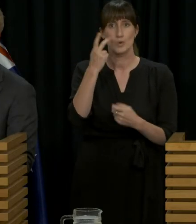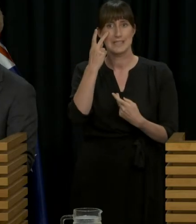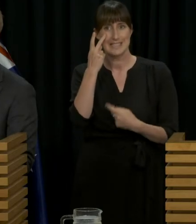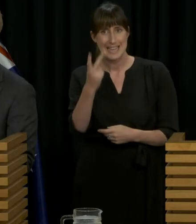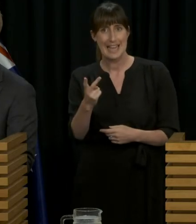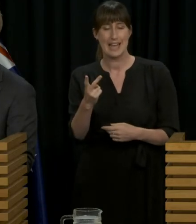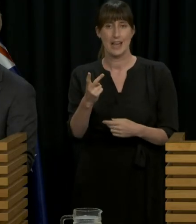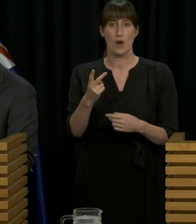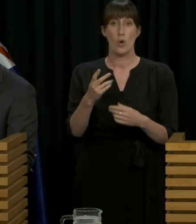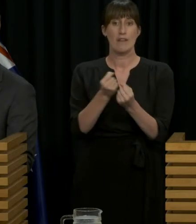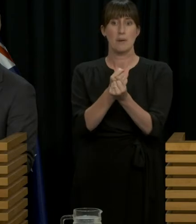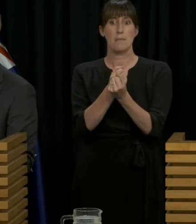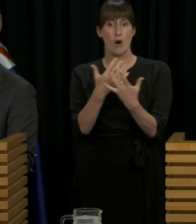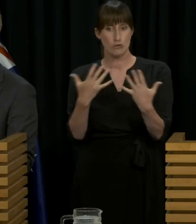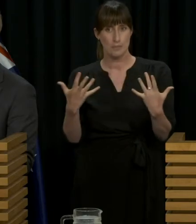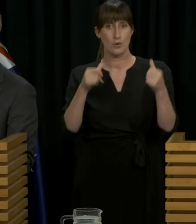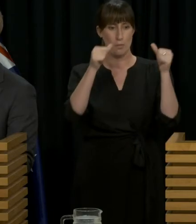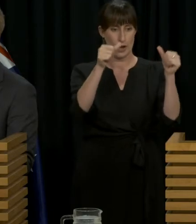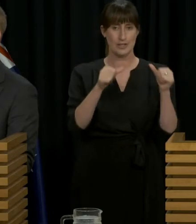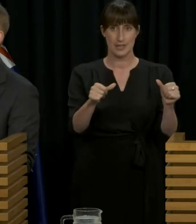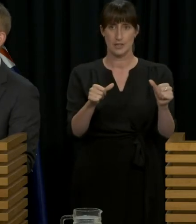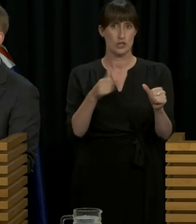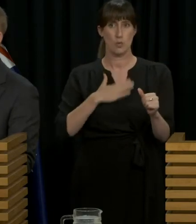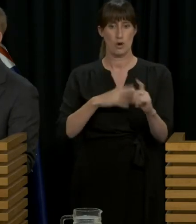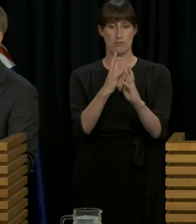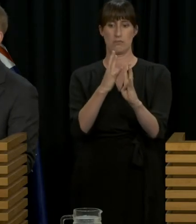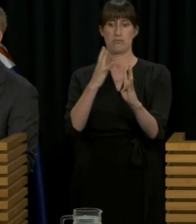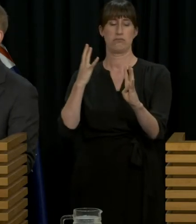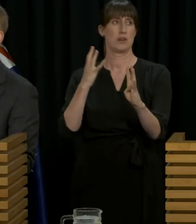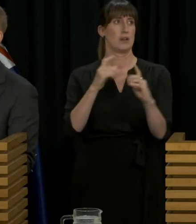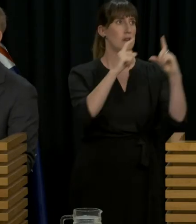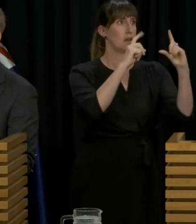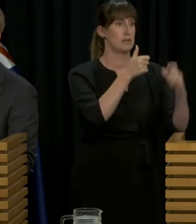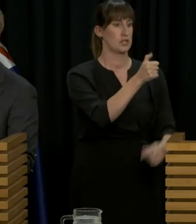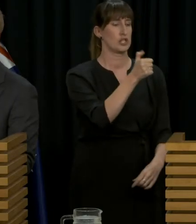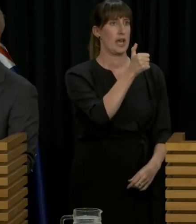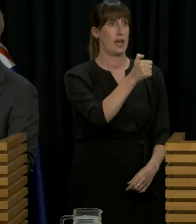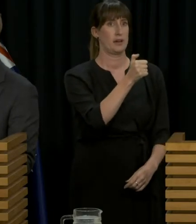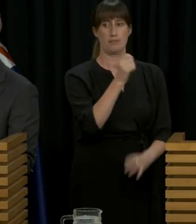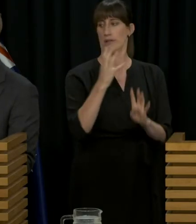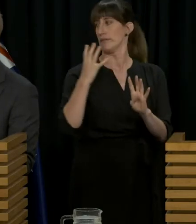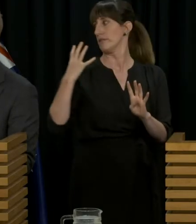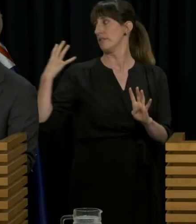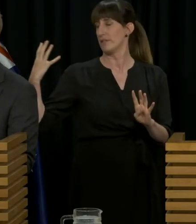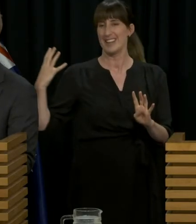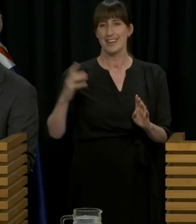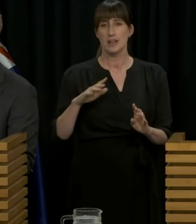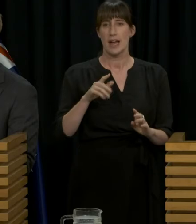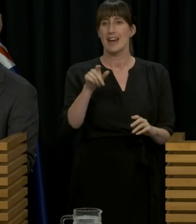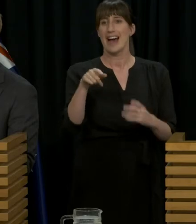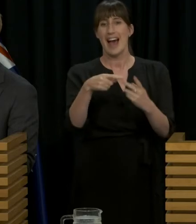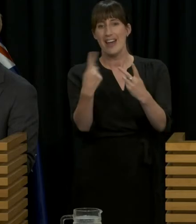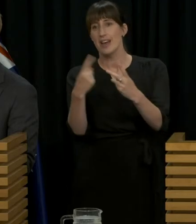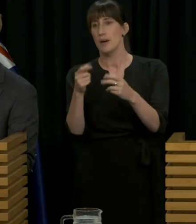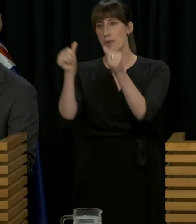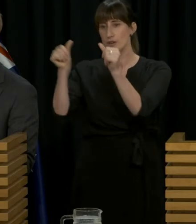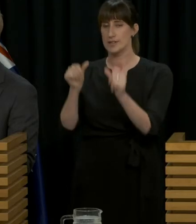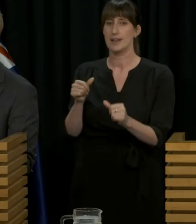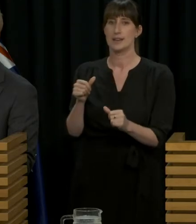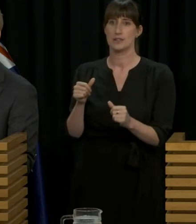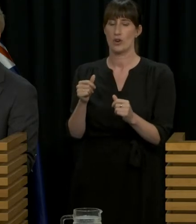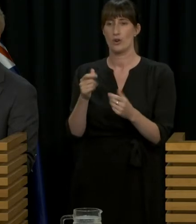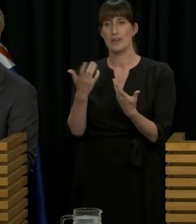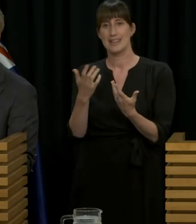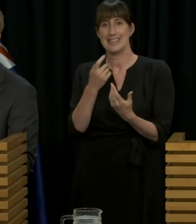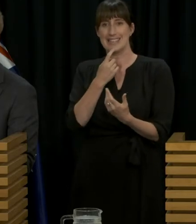the place so that if there's a queue for people to scan, you just walk to the next code and you can scan there. The other reminder I'd say to people is, and